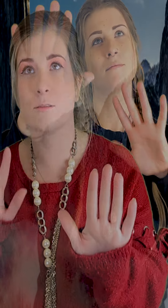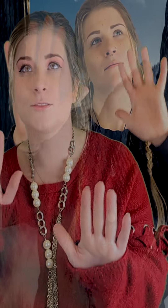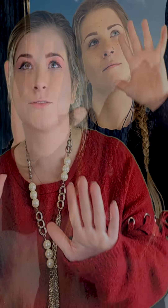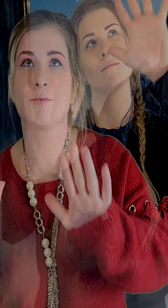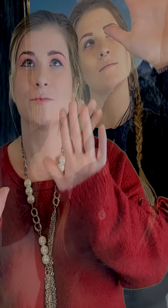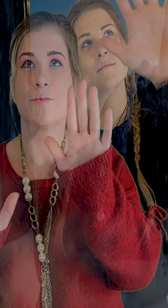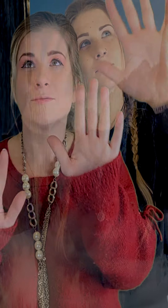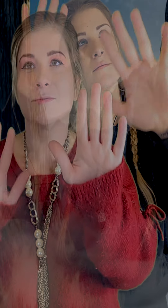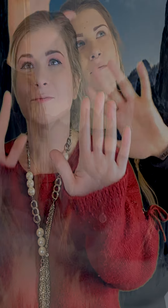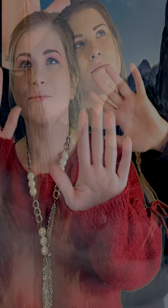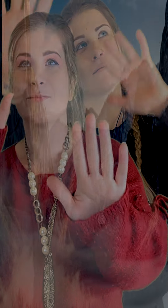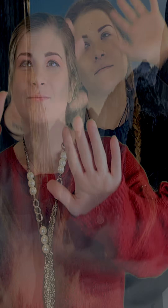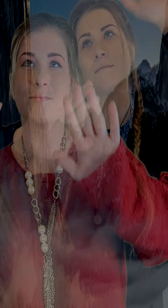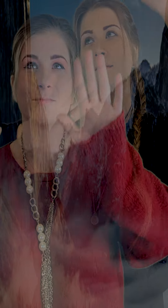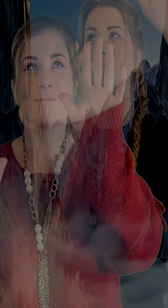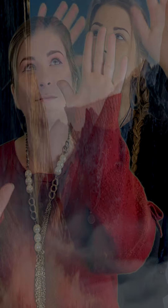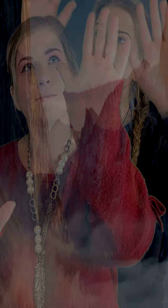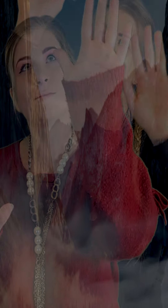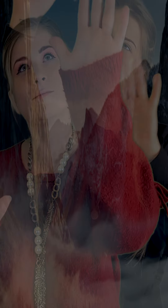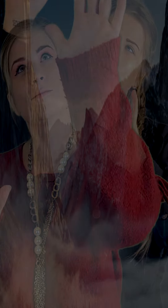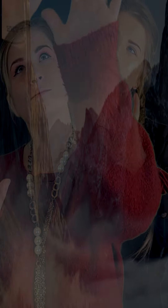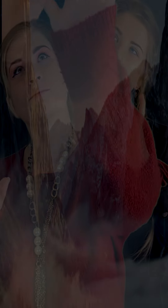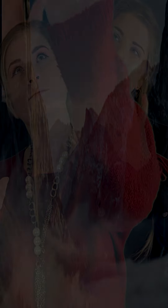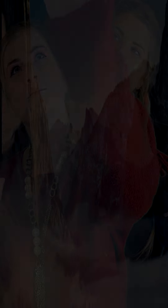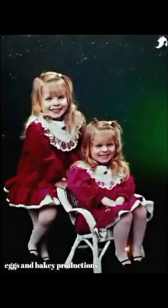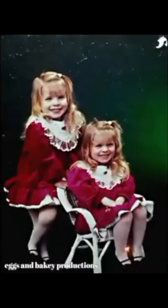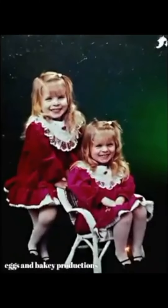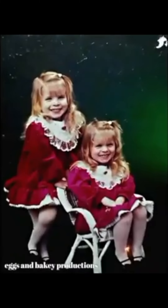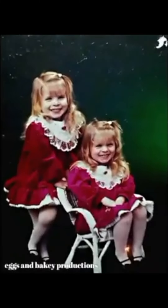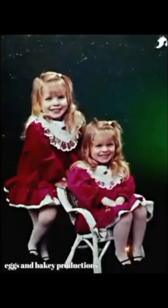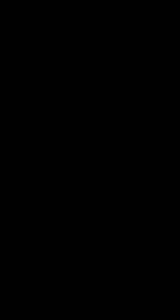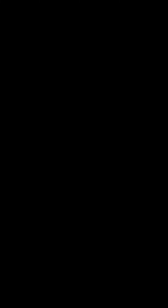Eggs and Bakey.